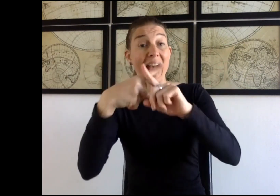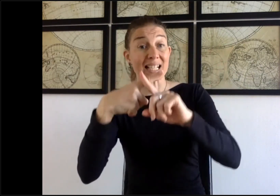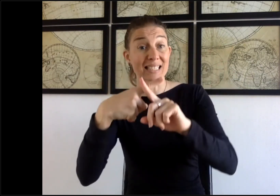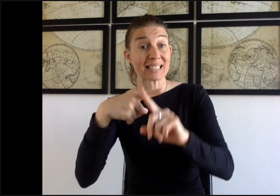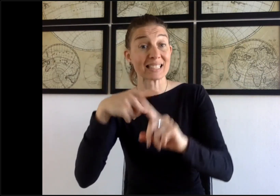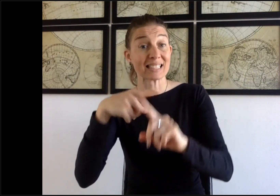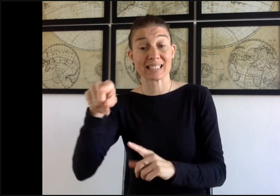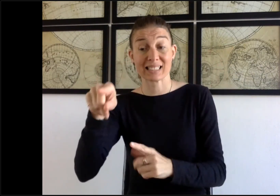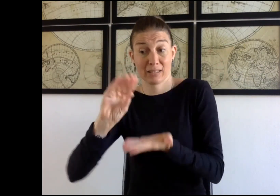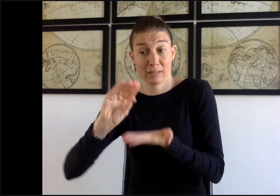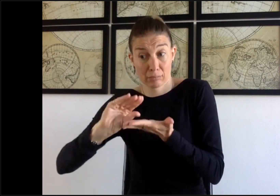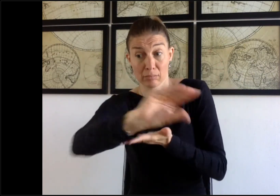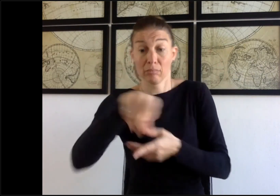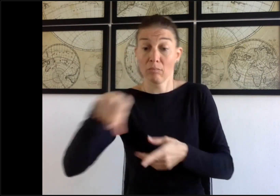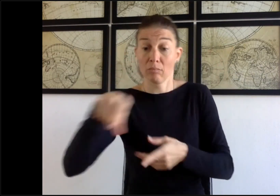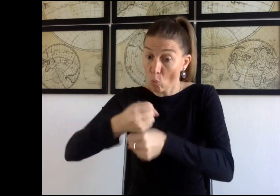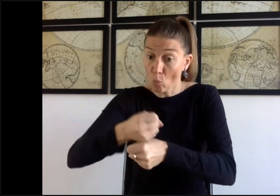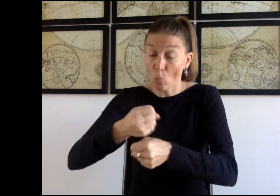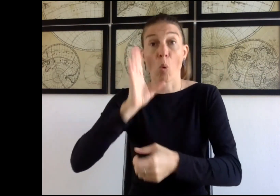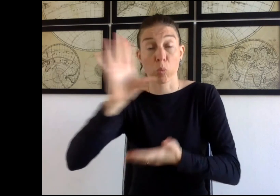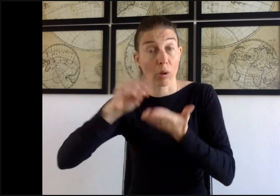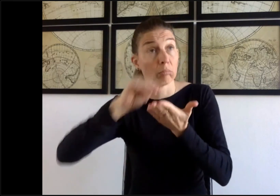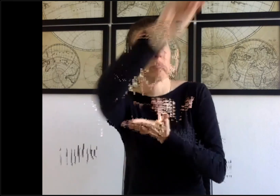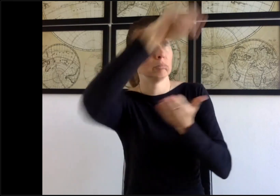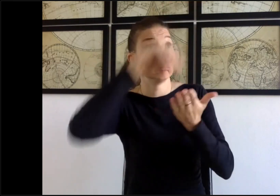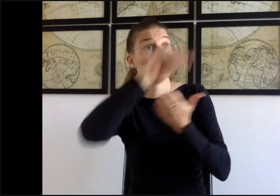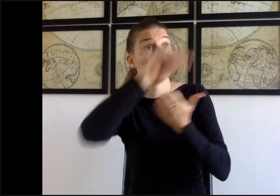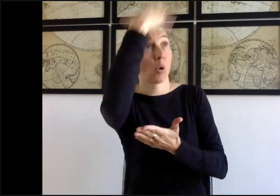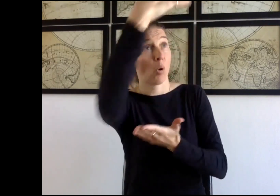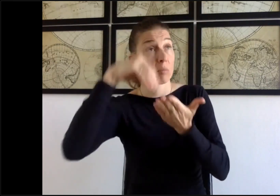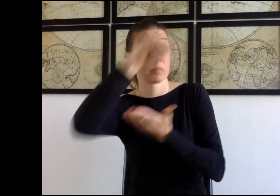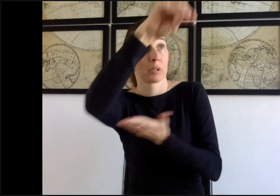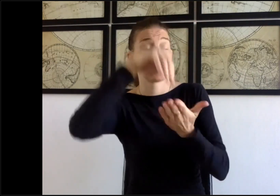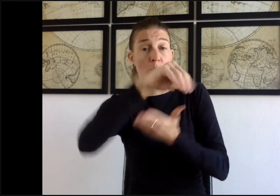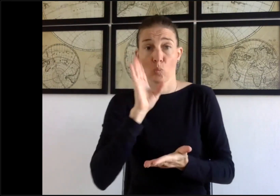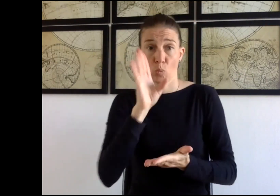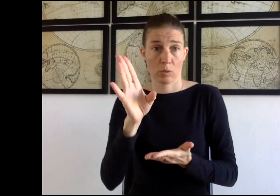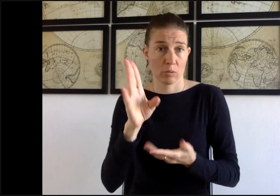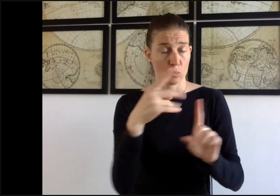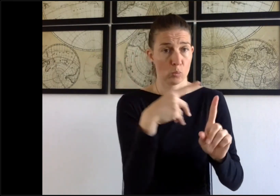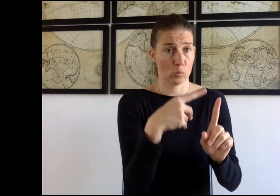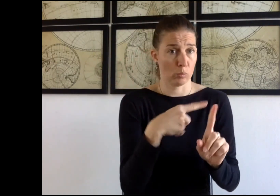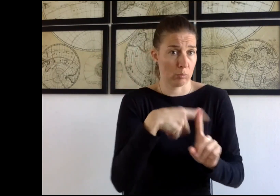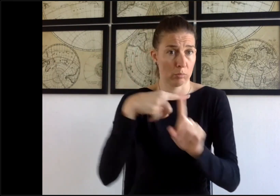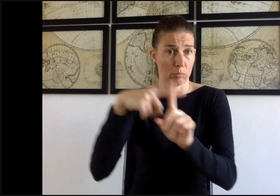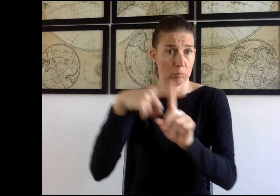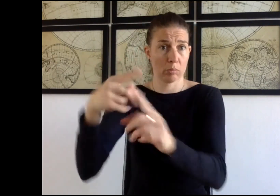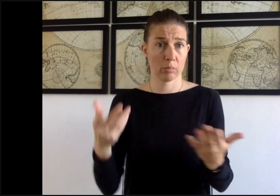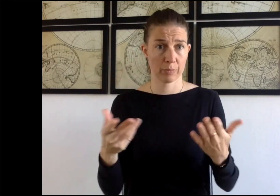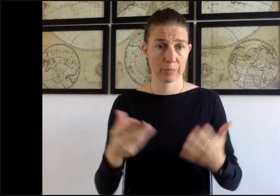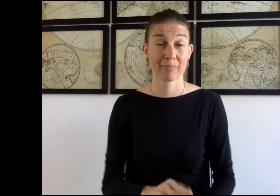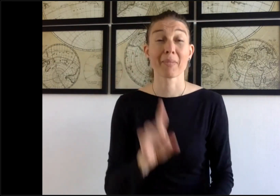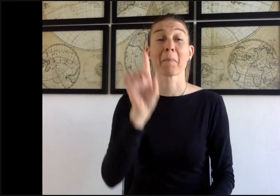The problem is we are starting from a very challenging position. And there are